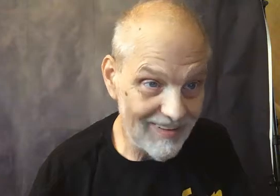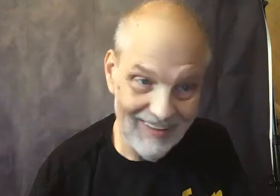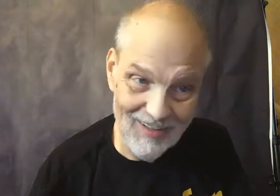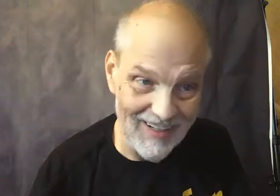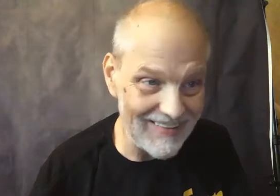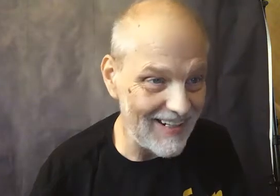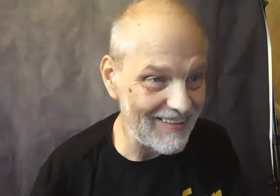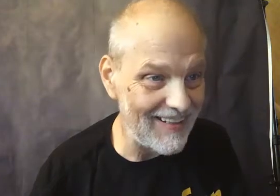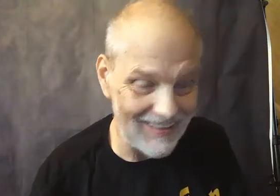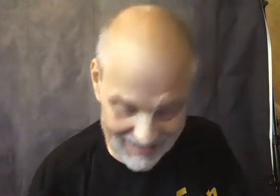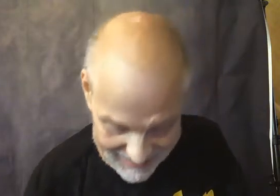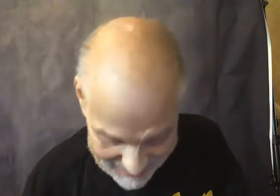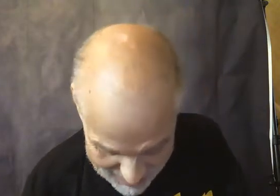All right, check that out.